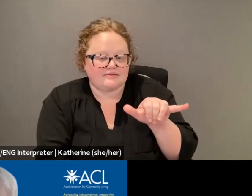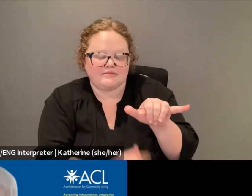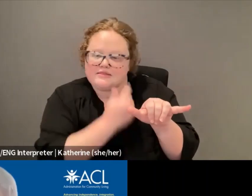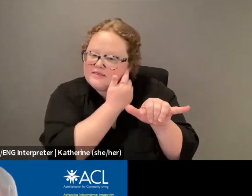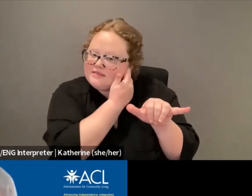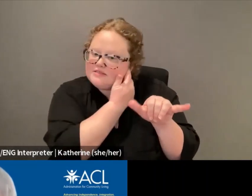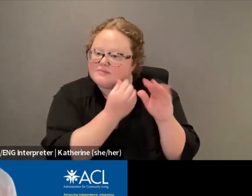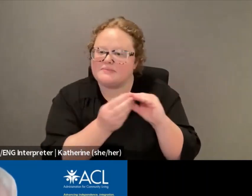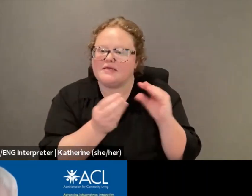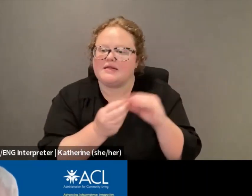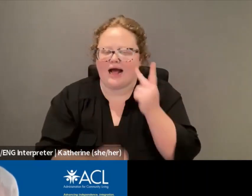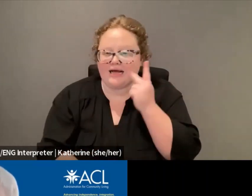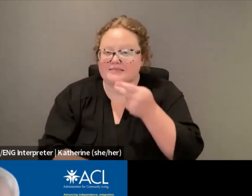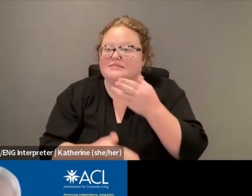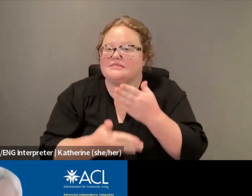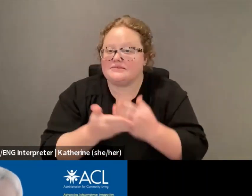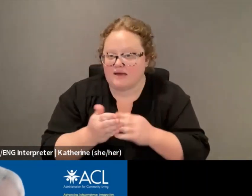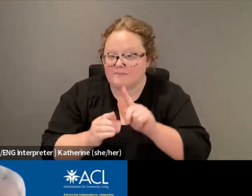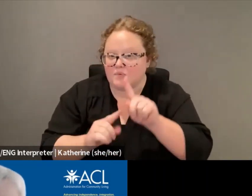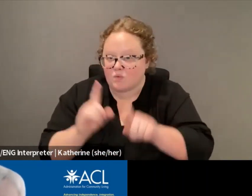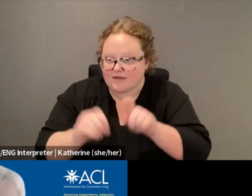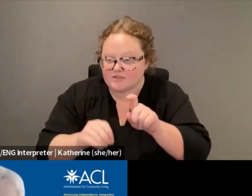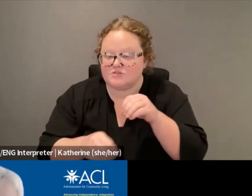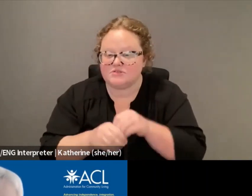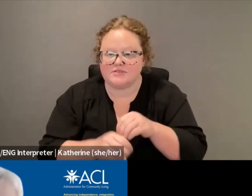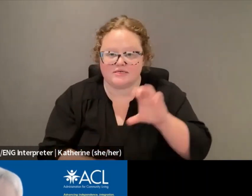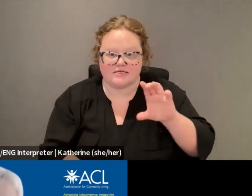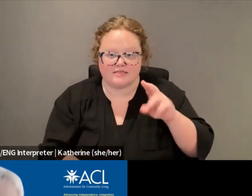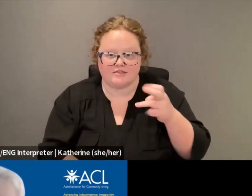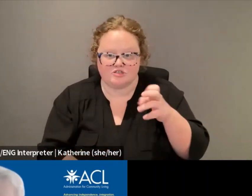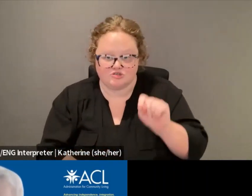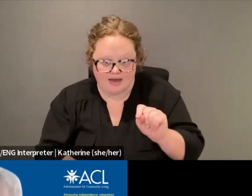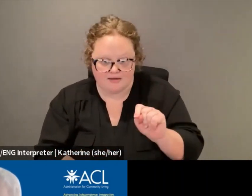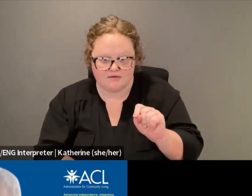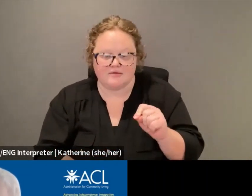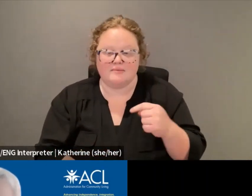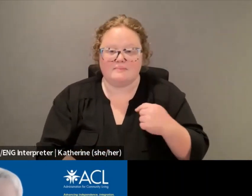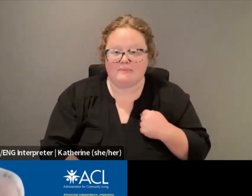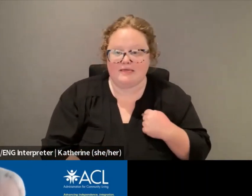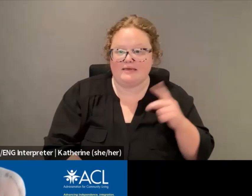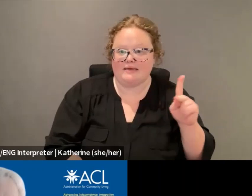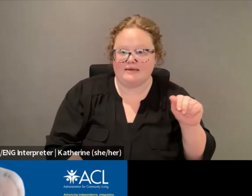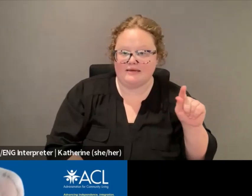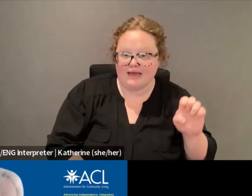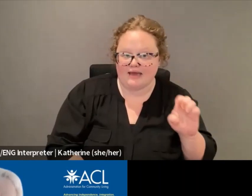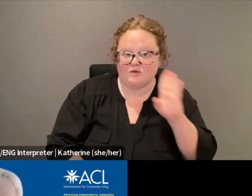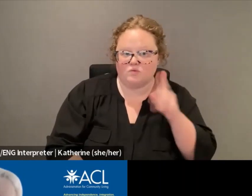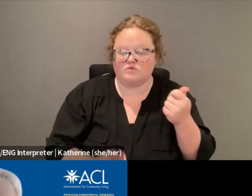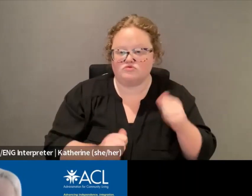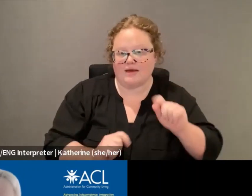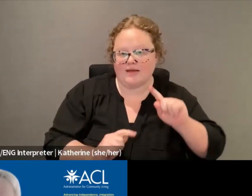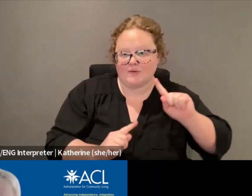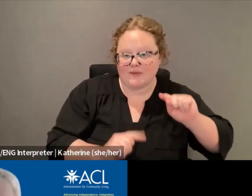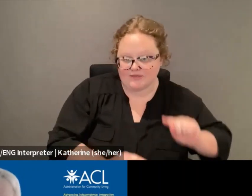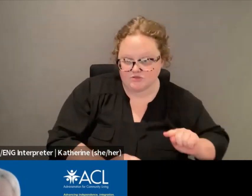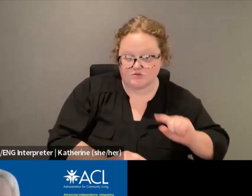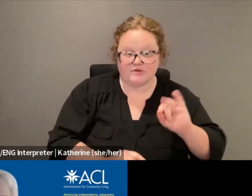chat. Kate and I will try to address and then take any additional ones that you have. How